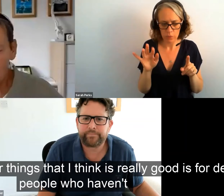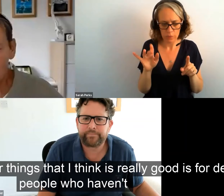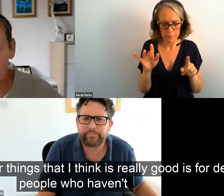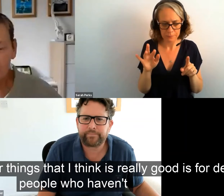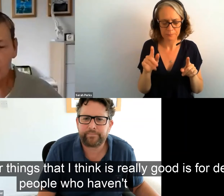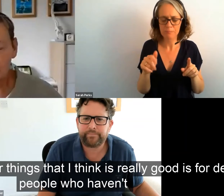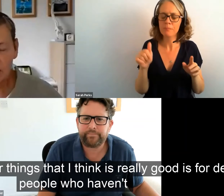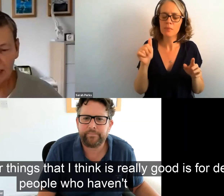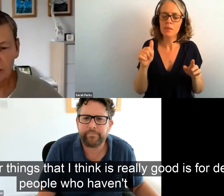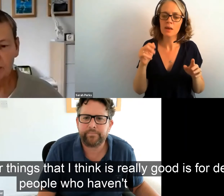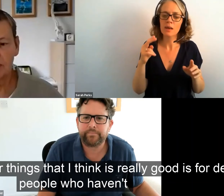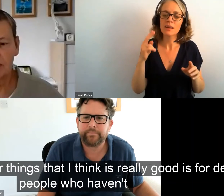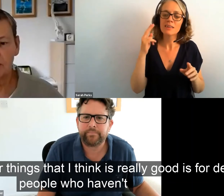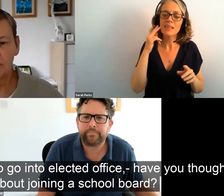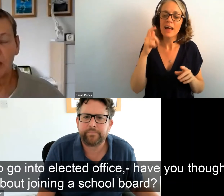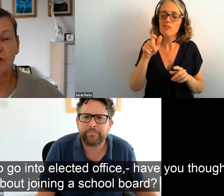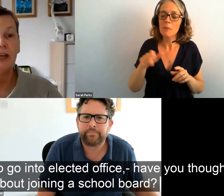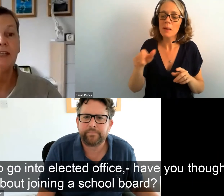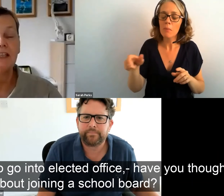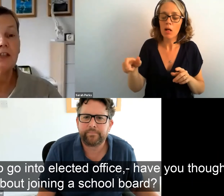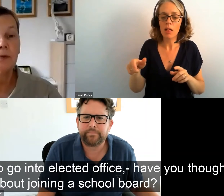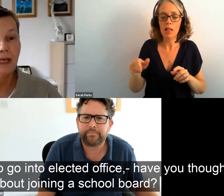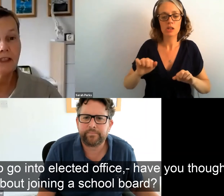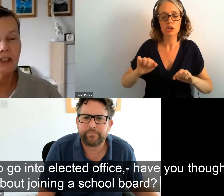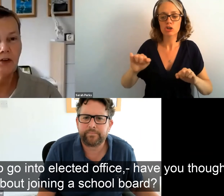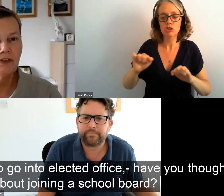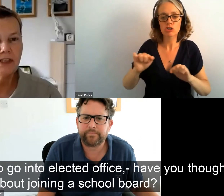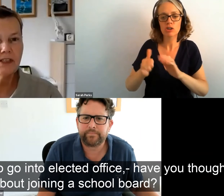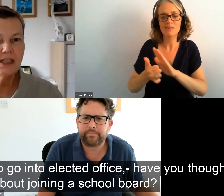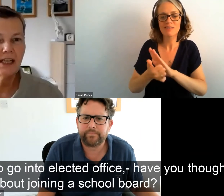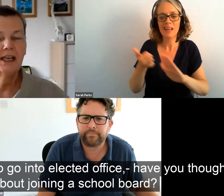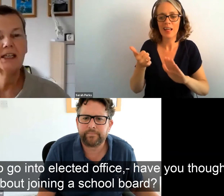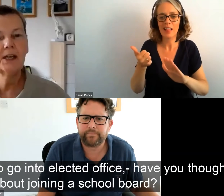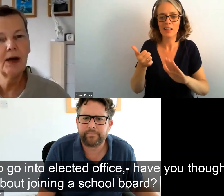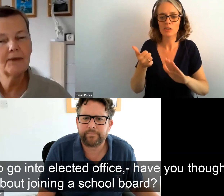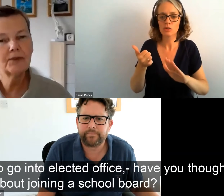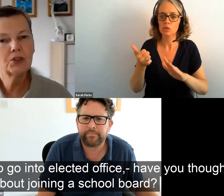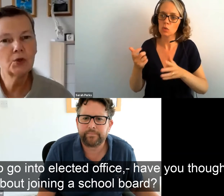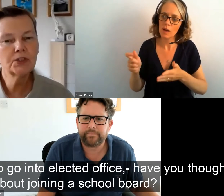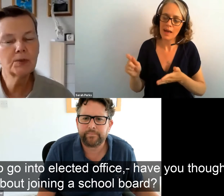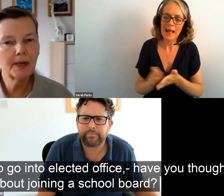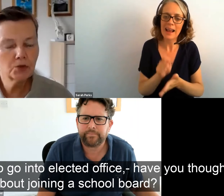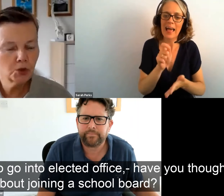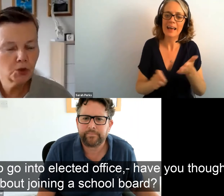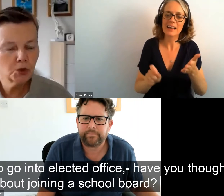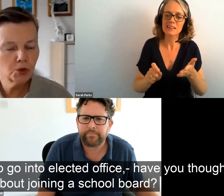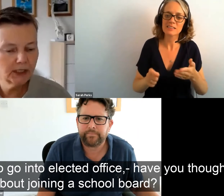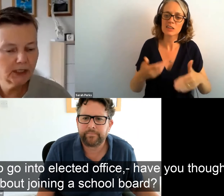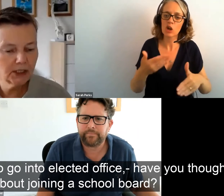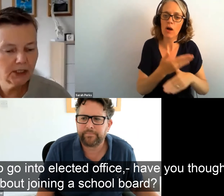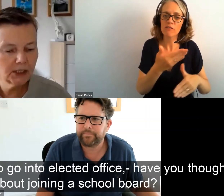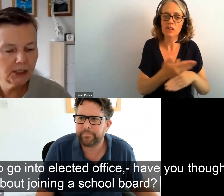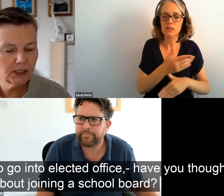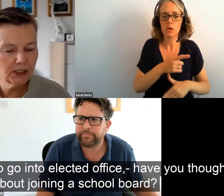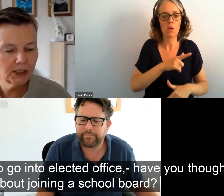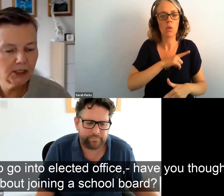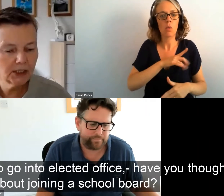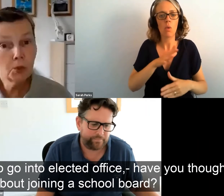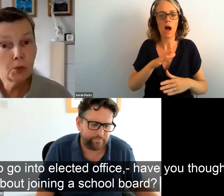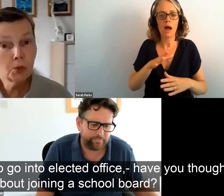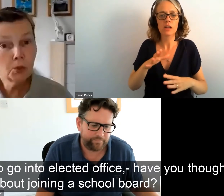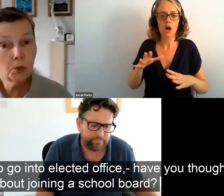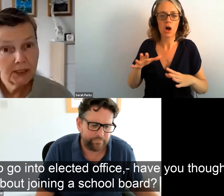know, for deaf people who haven't got the skills to go straight into elected office, you know, have you thought about joining a